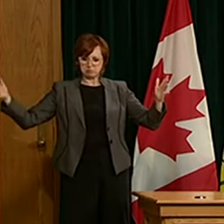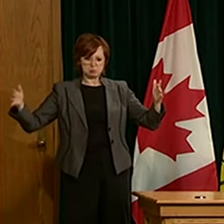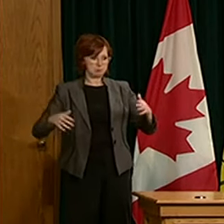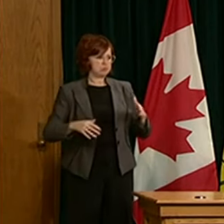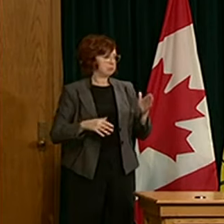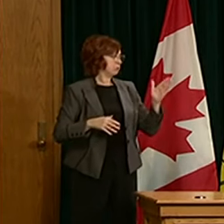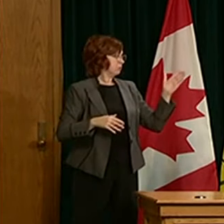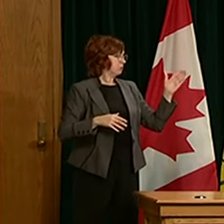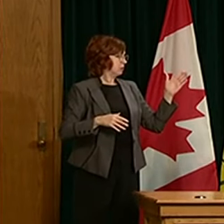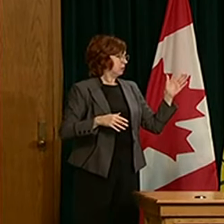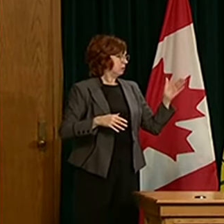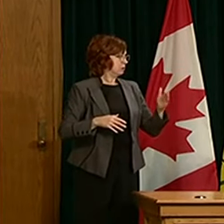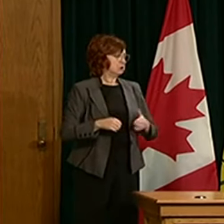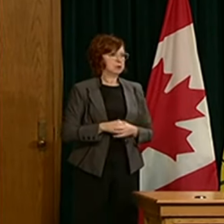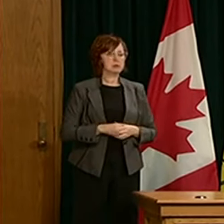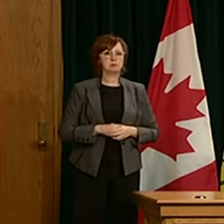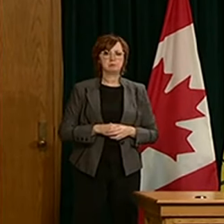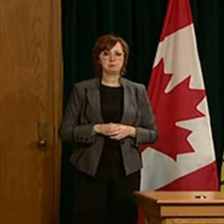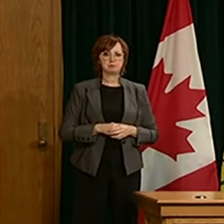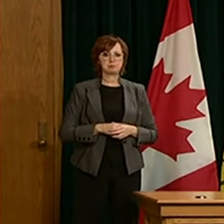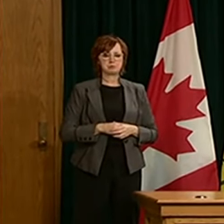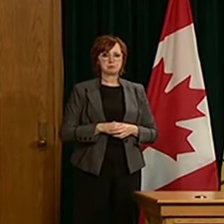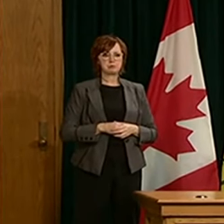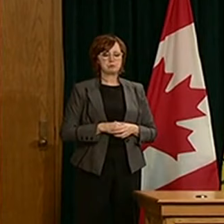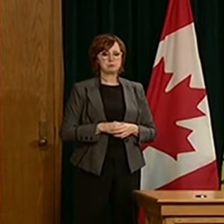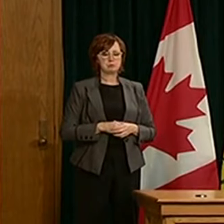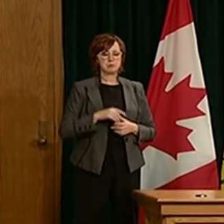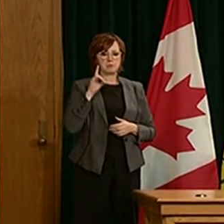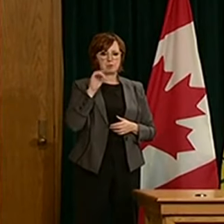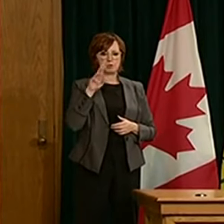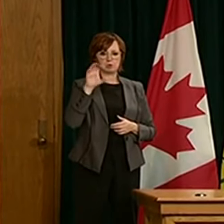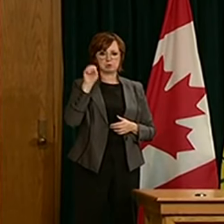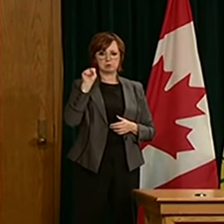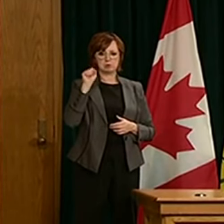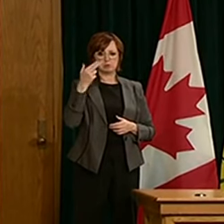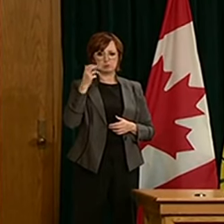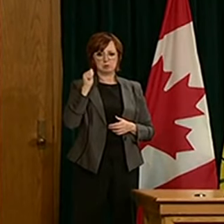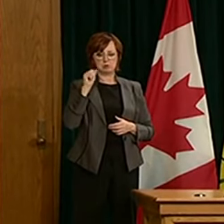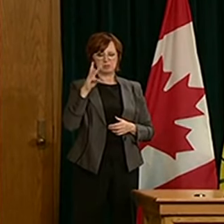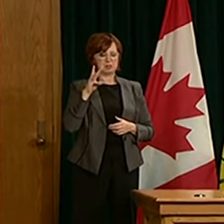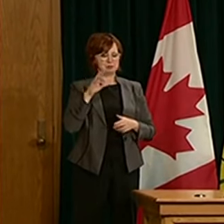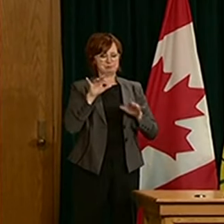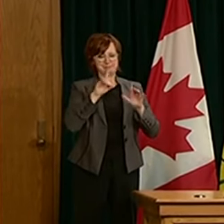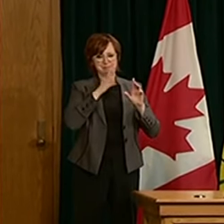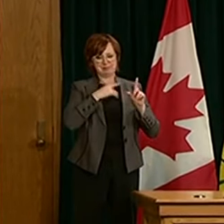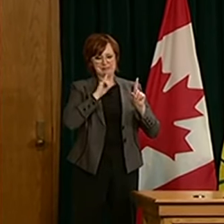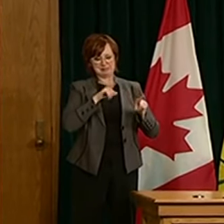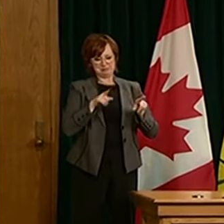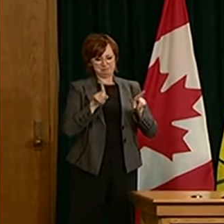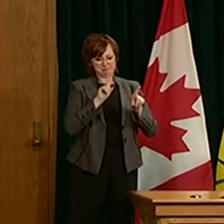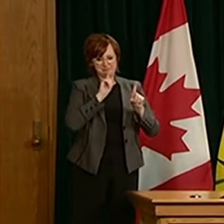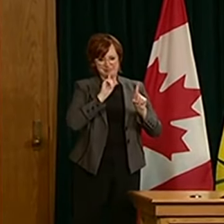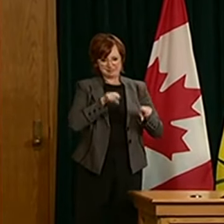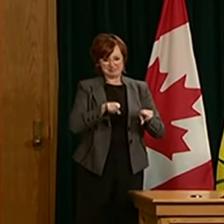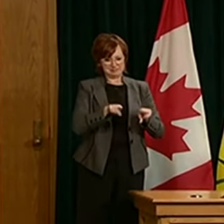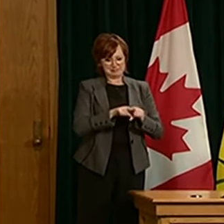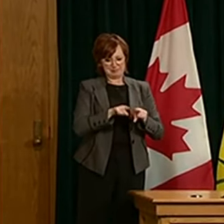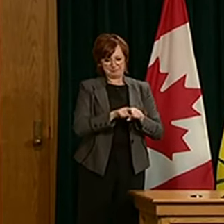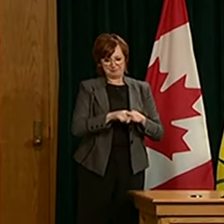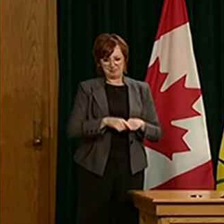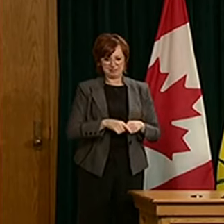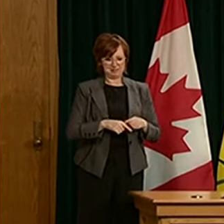Well, I think that cycles back to the earlier questions where we discussed it's too early, where we are luckily right